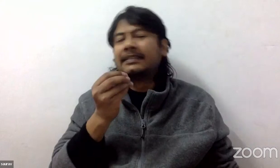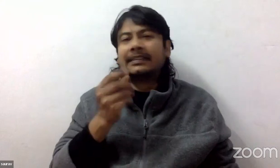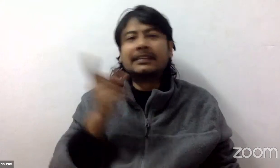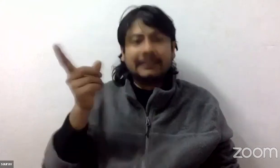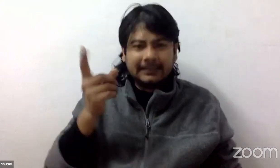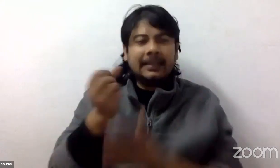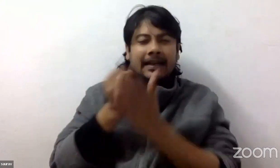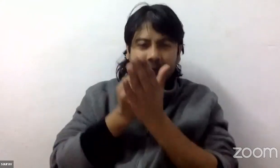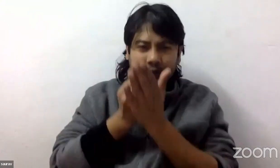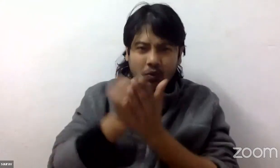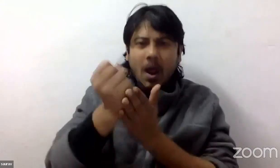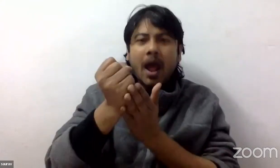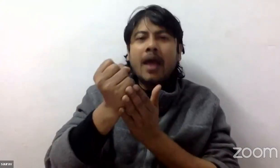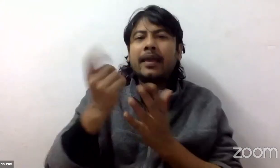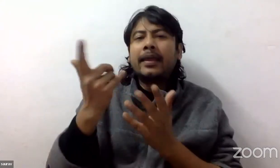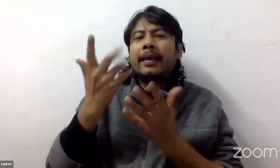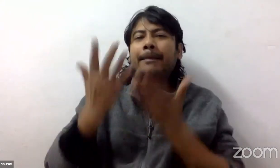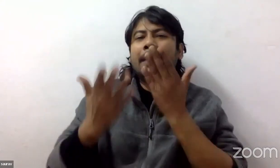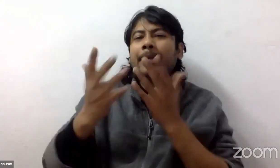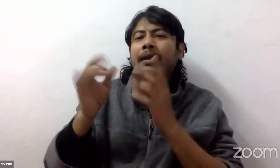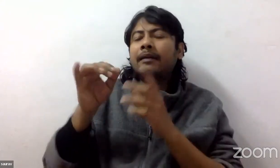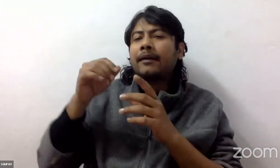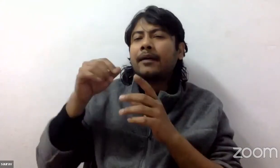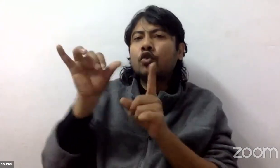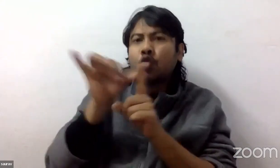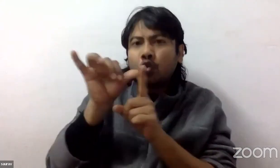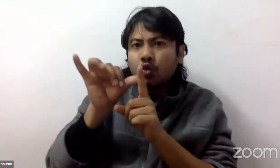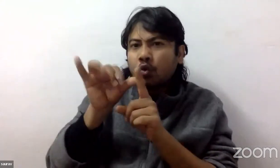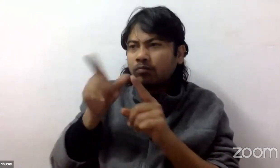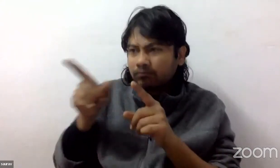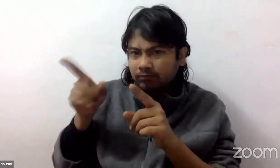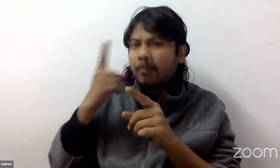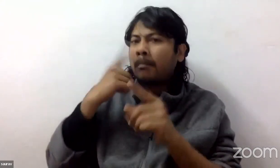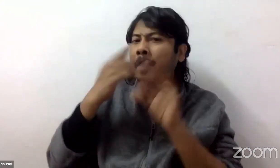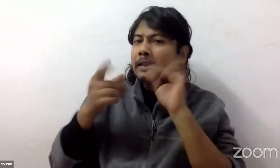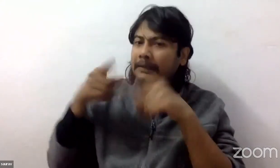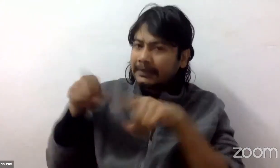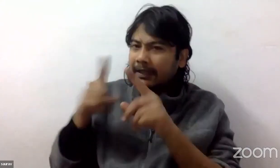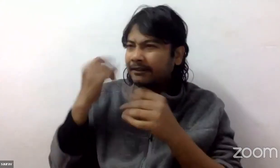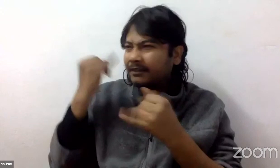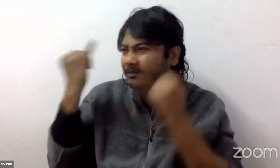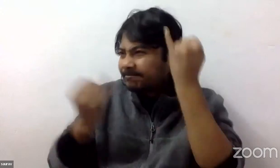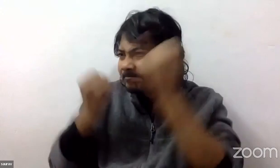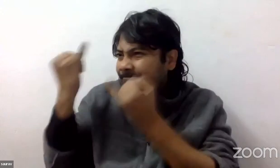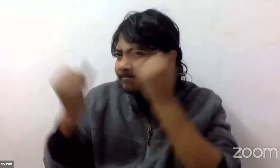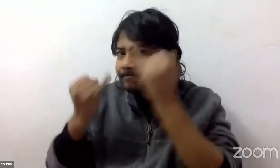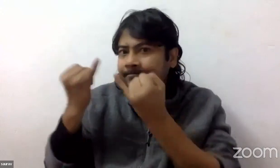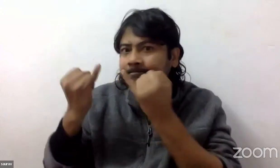I think people would be needing more help in terms of these things. So I'll work on it and send it across.